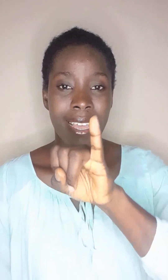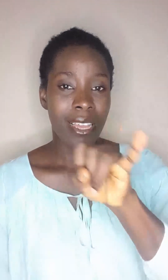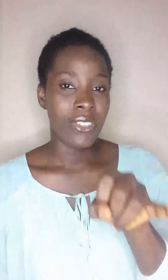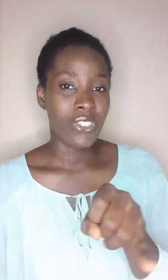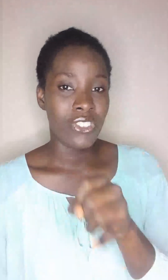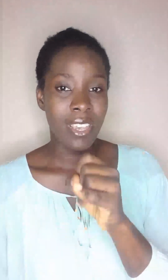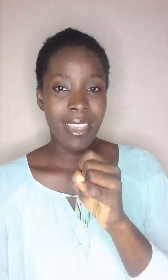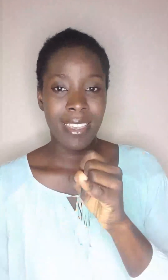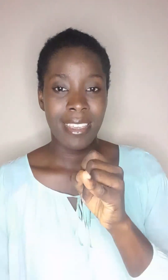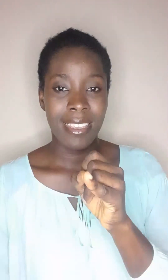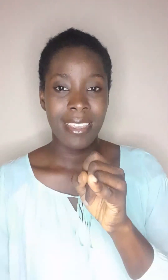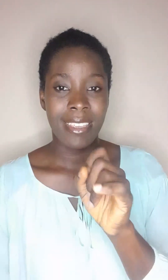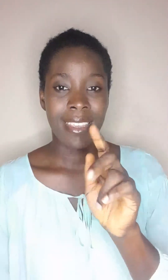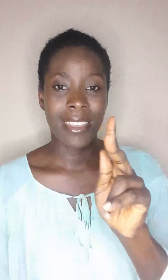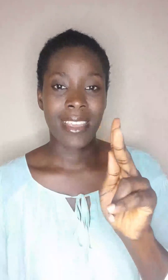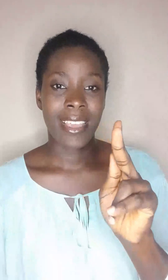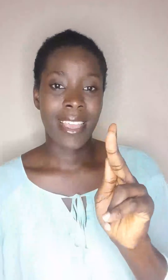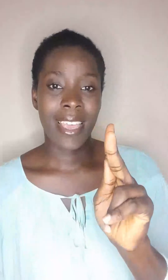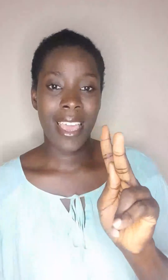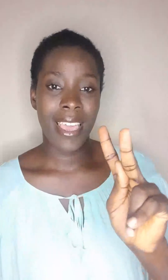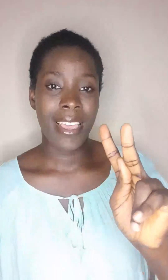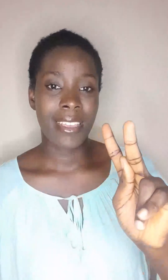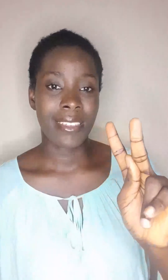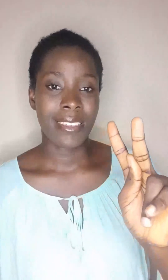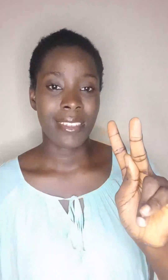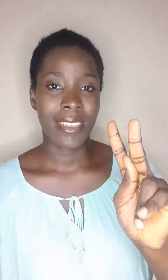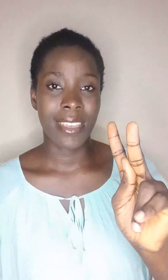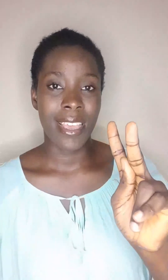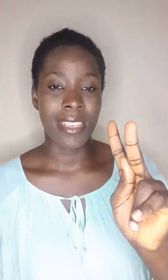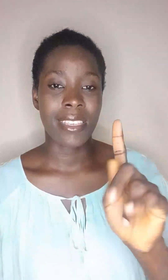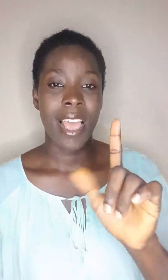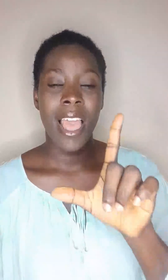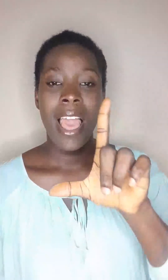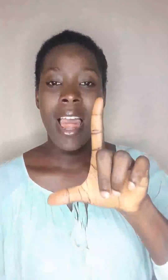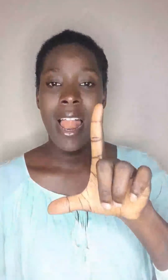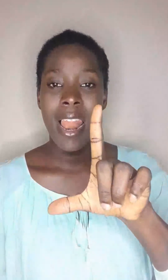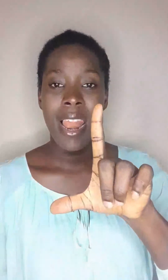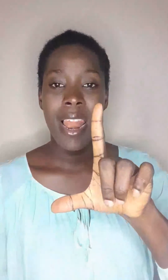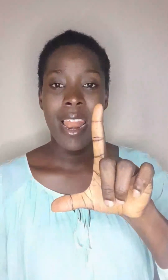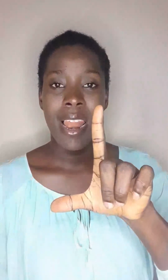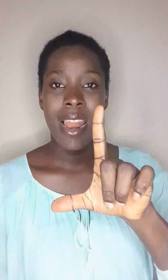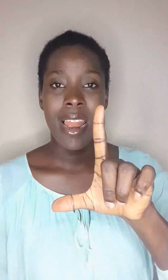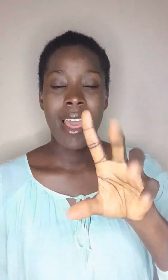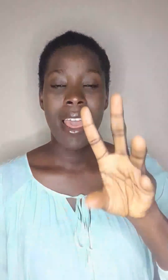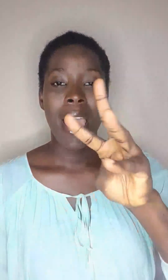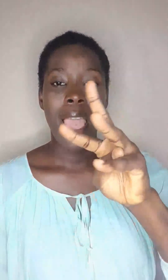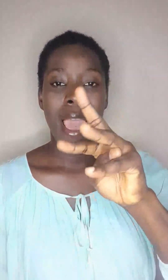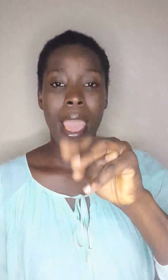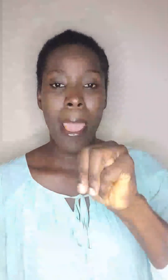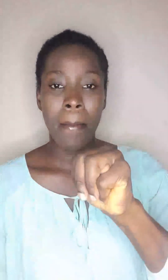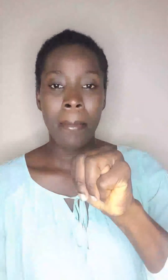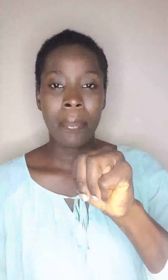I, J, K, yes, L,